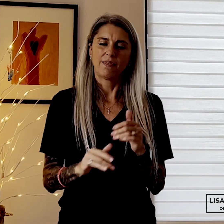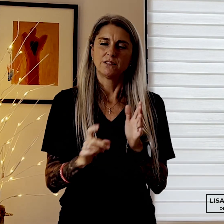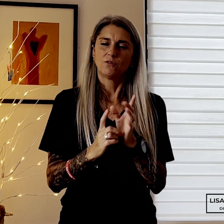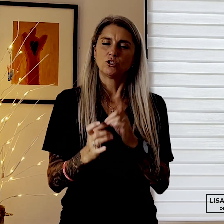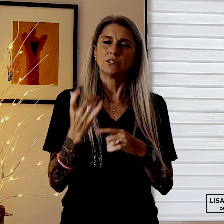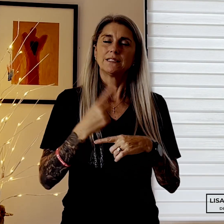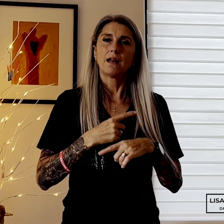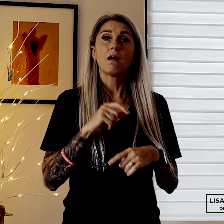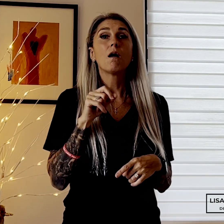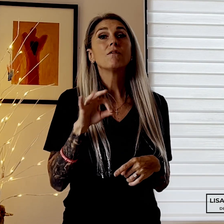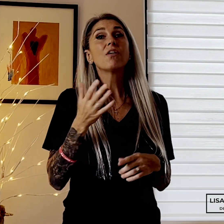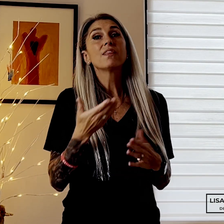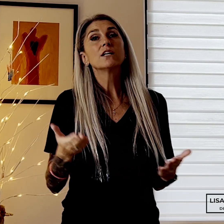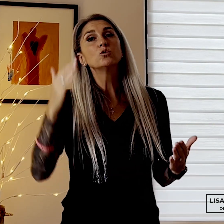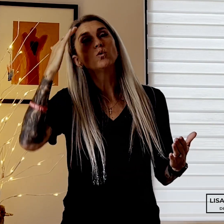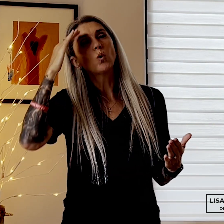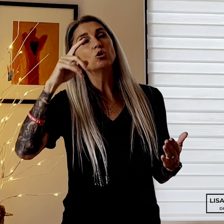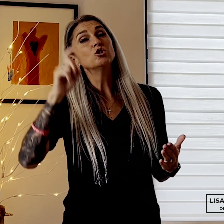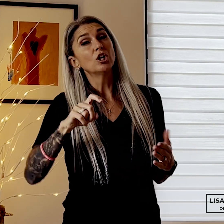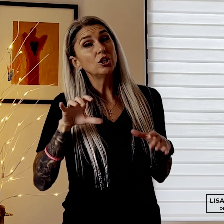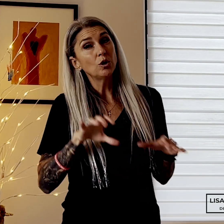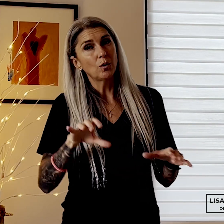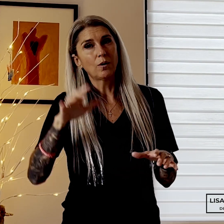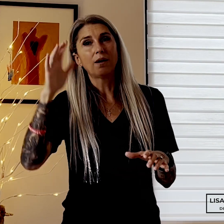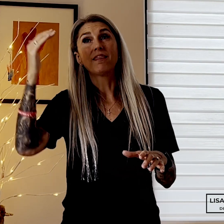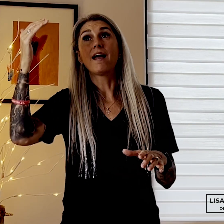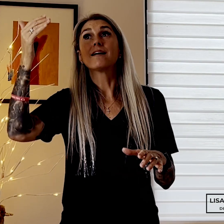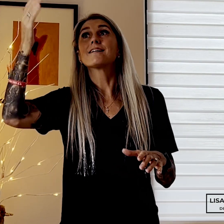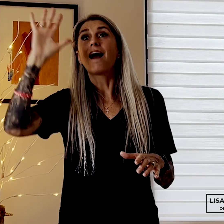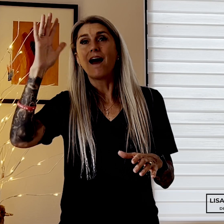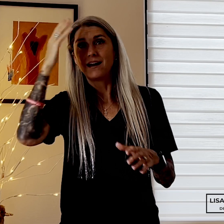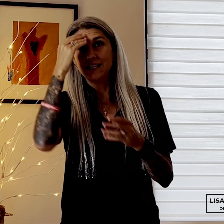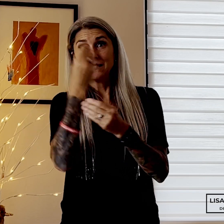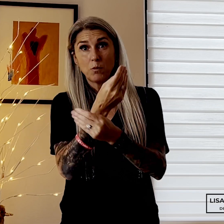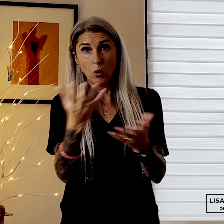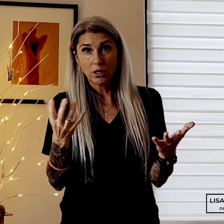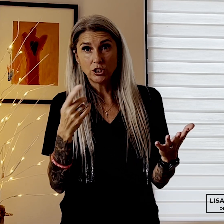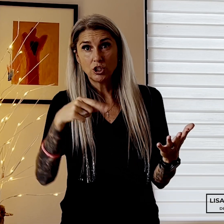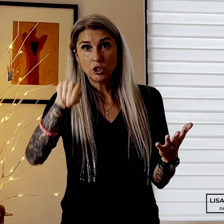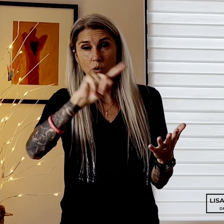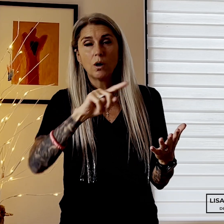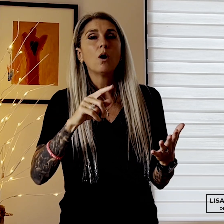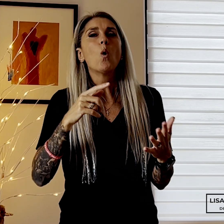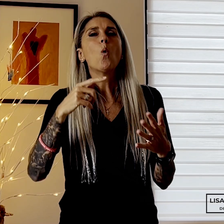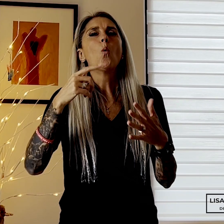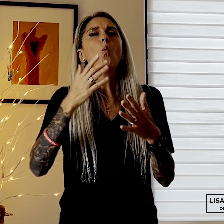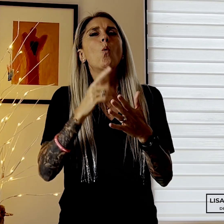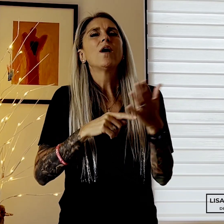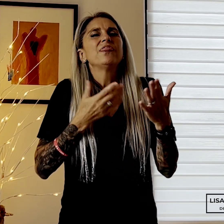for today. Of the things that you know you ought to do that God has spoken to you about, what are you not